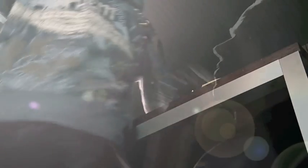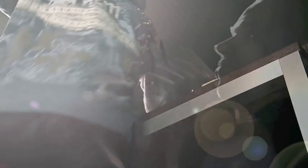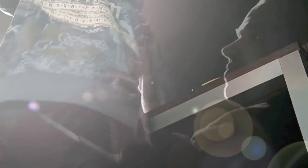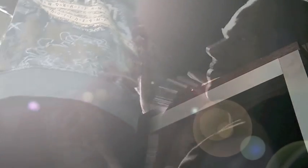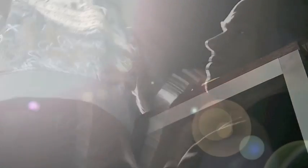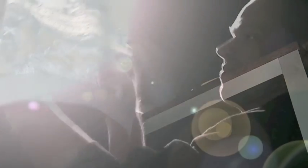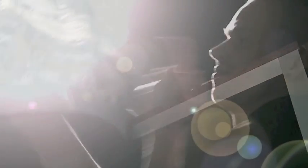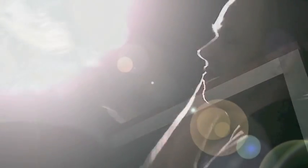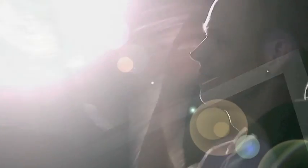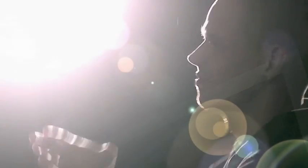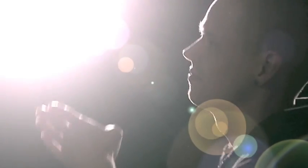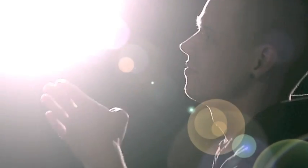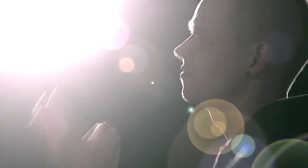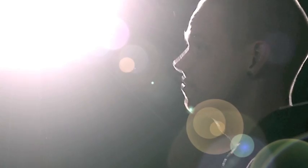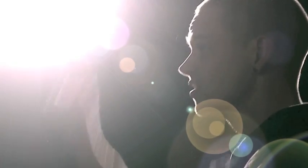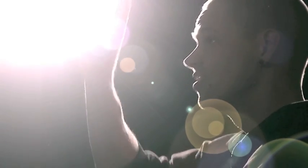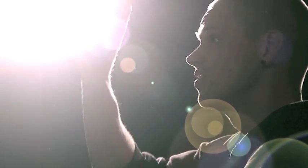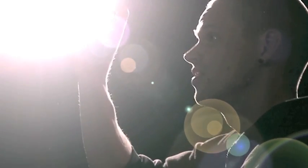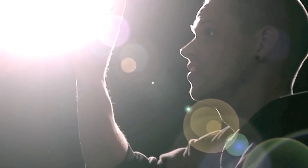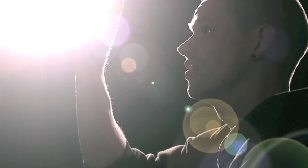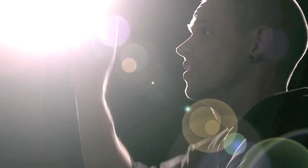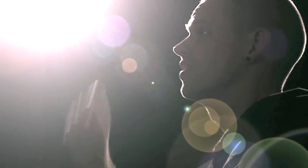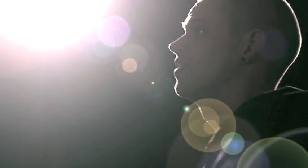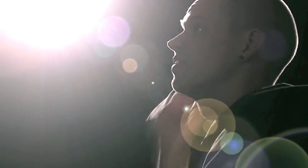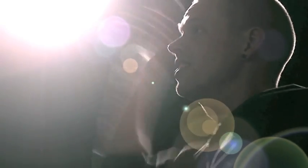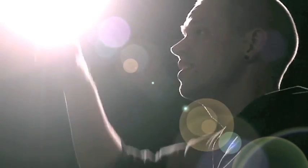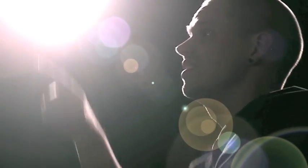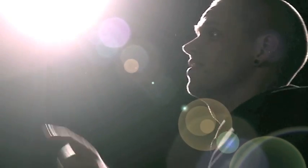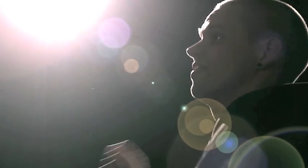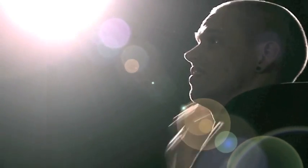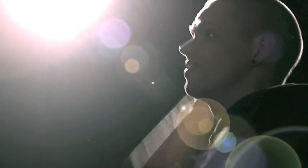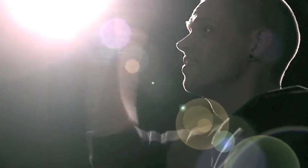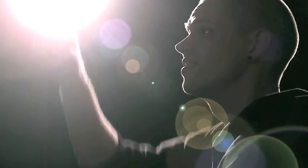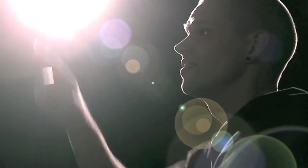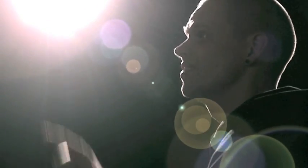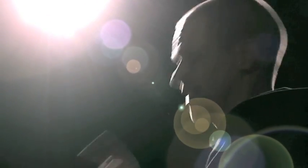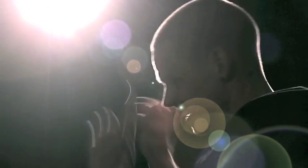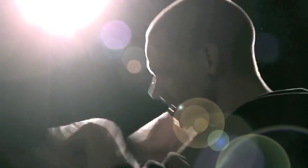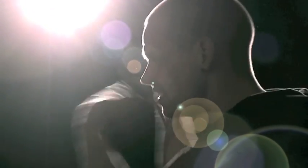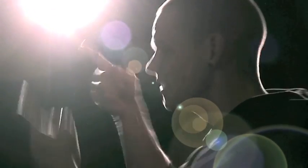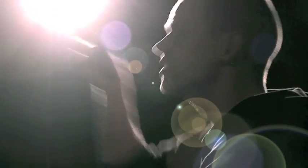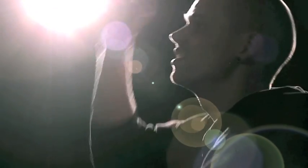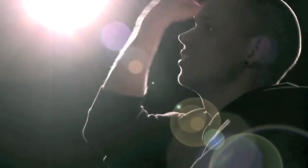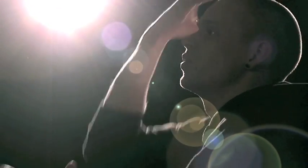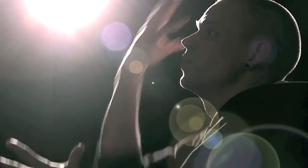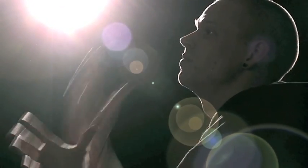be the end of the transmission. I'm sending you a message, sensing when